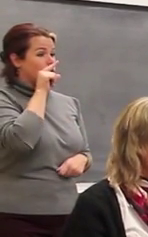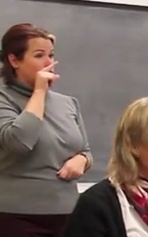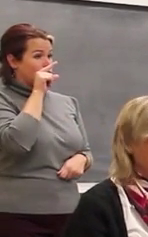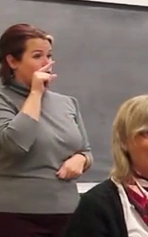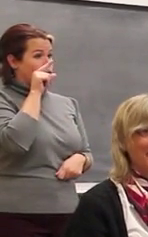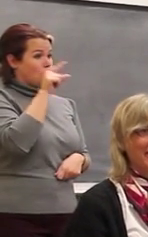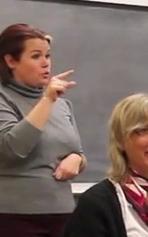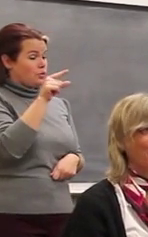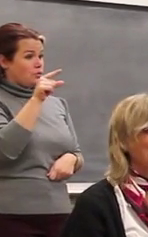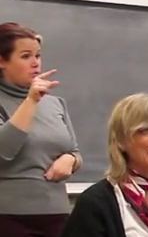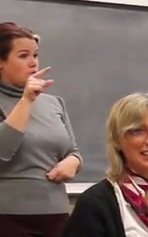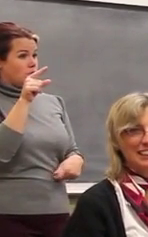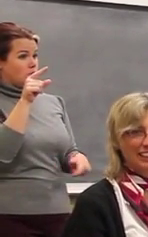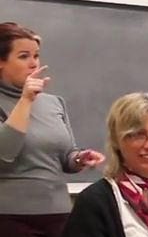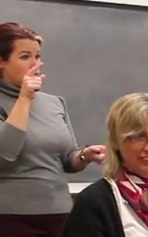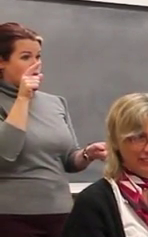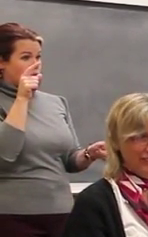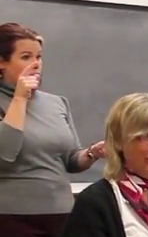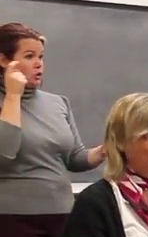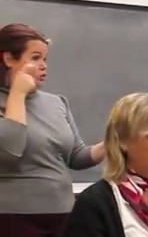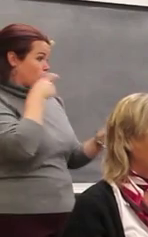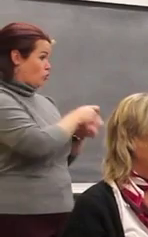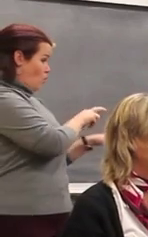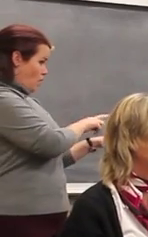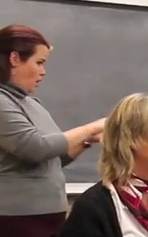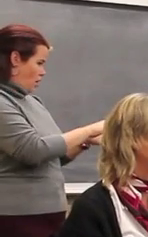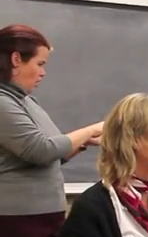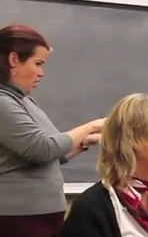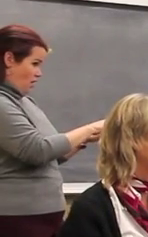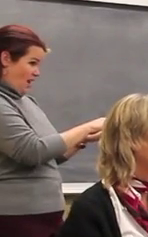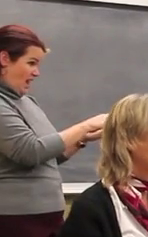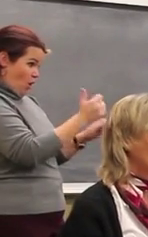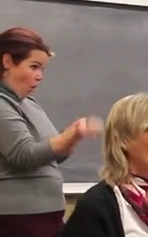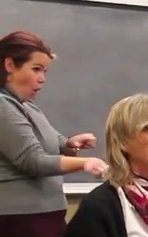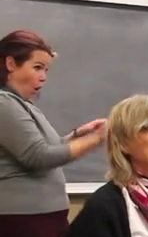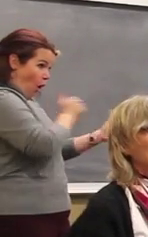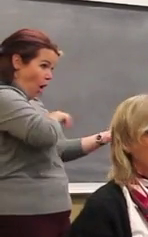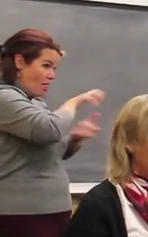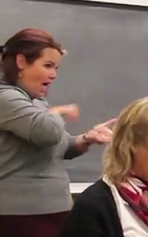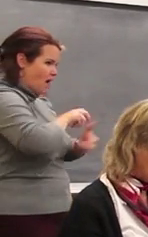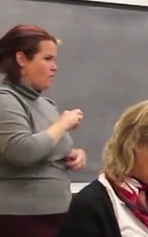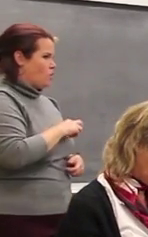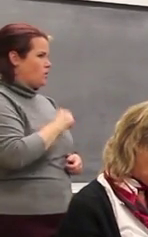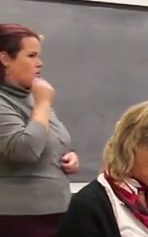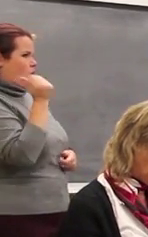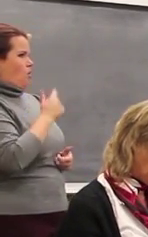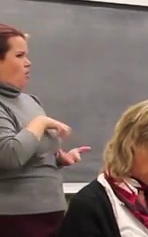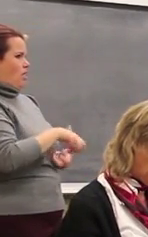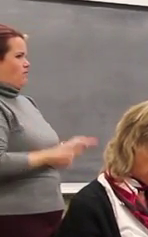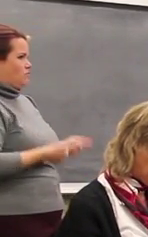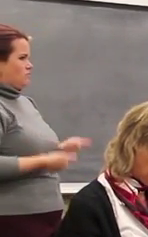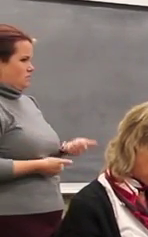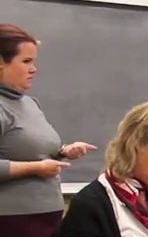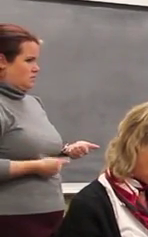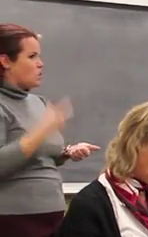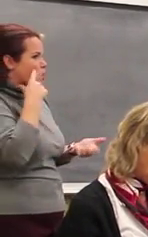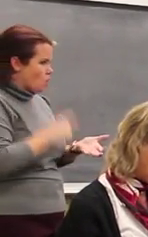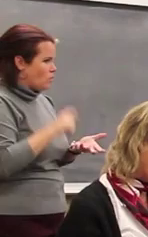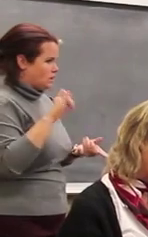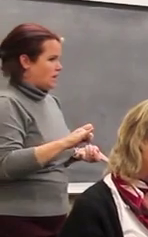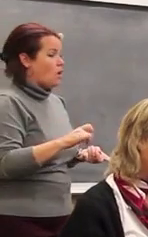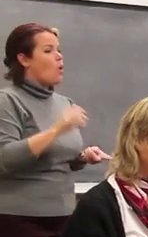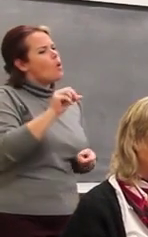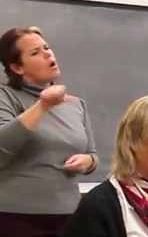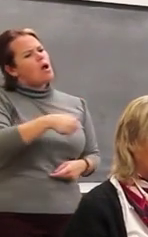are laughing out there. What does that tell you when you make your silly joke? Or these other microaggressions that